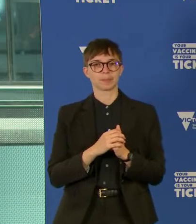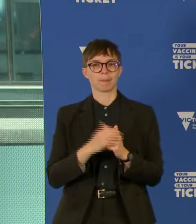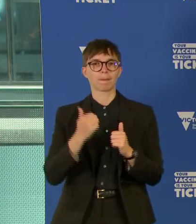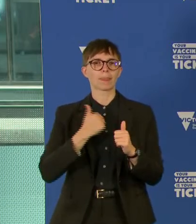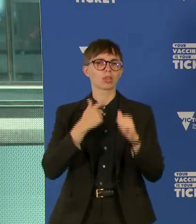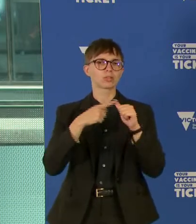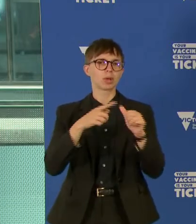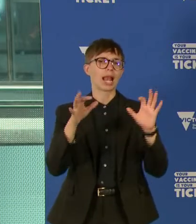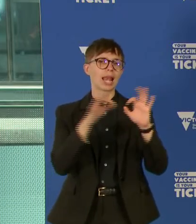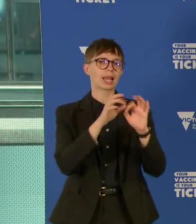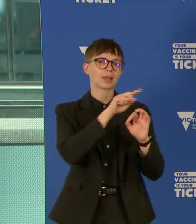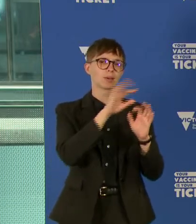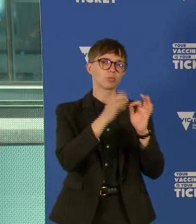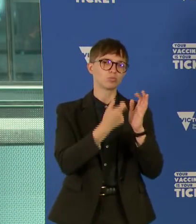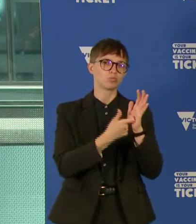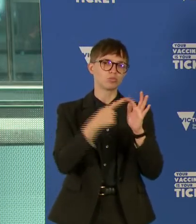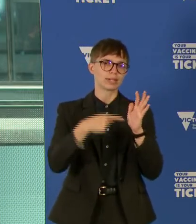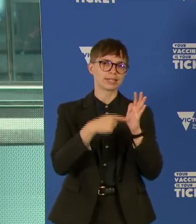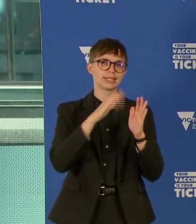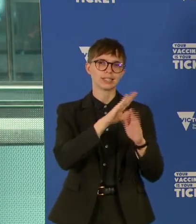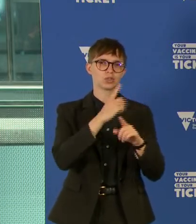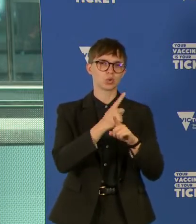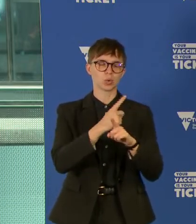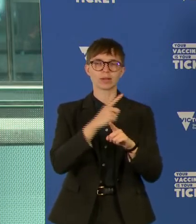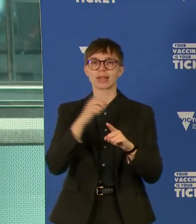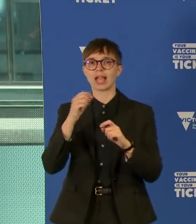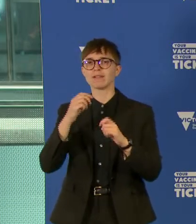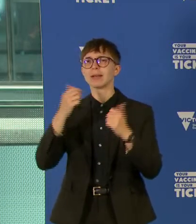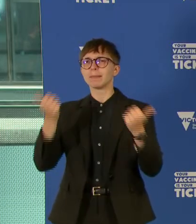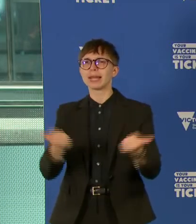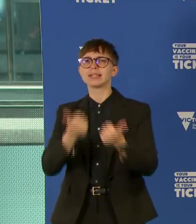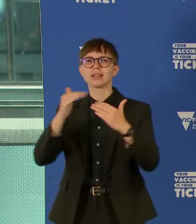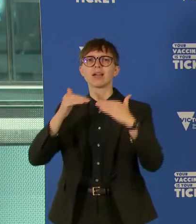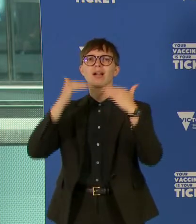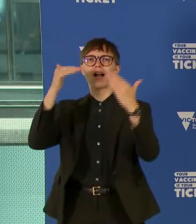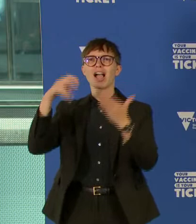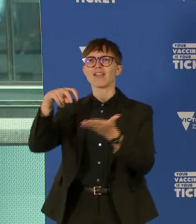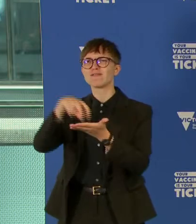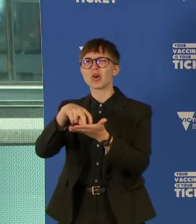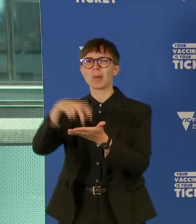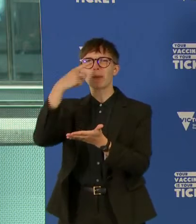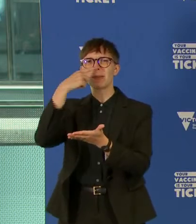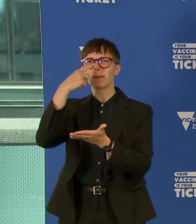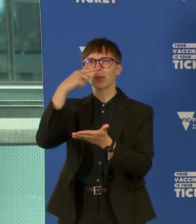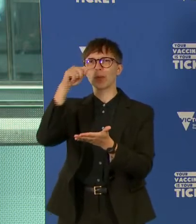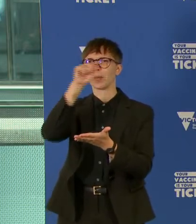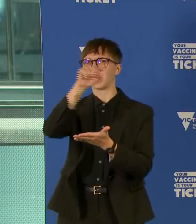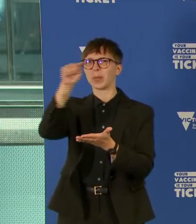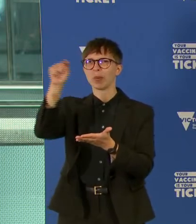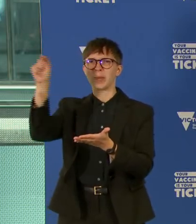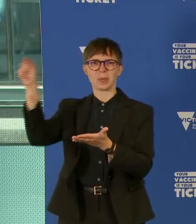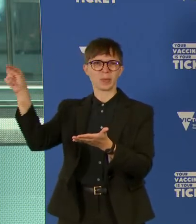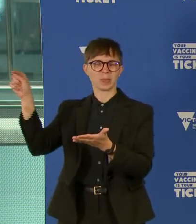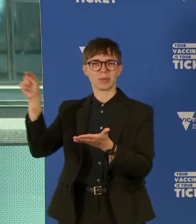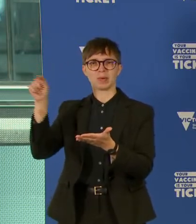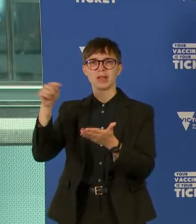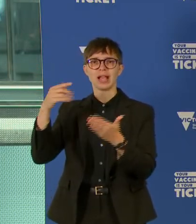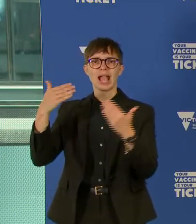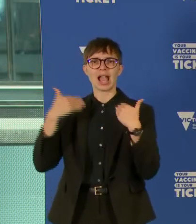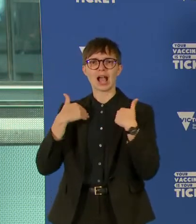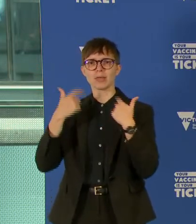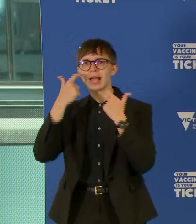of high-risk settings, health, aged care, disability in particular, where based